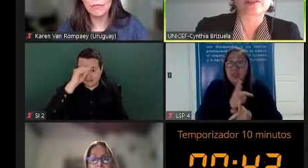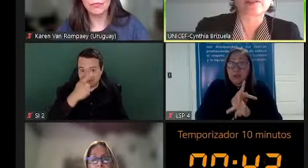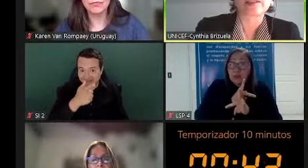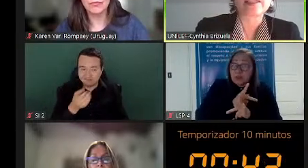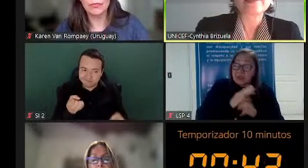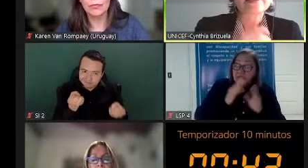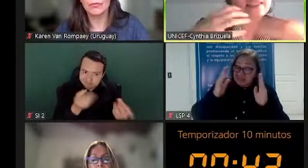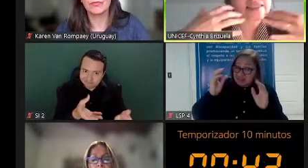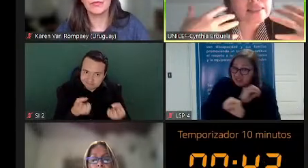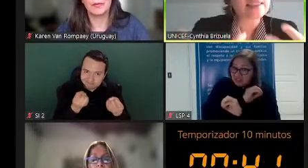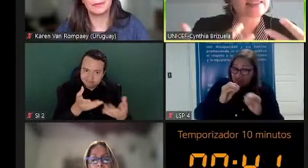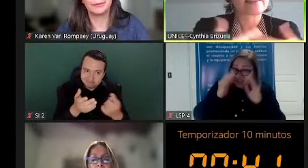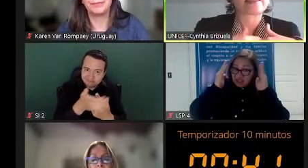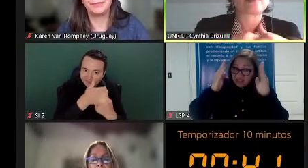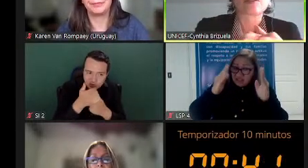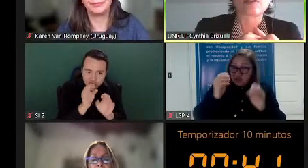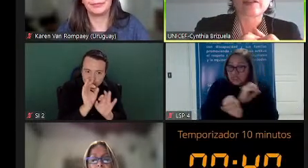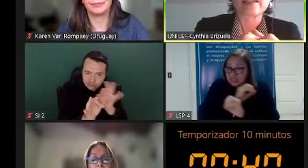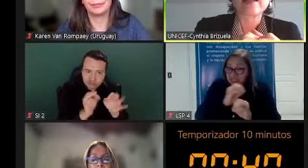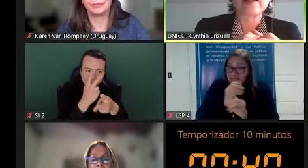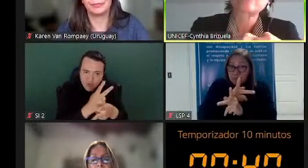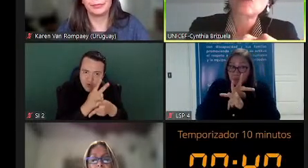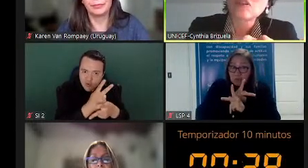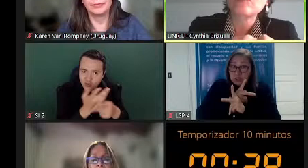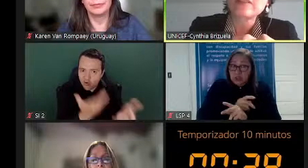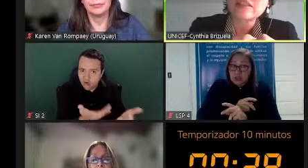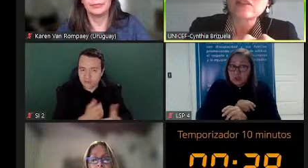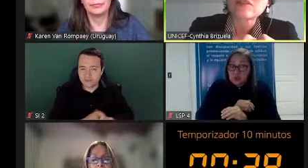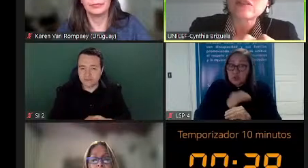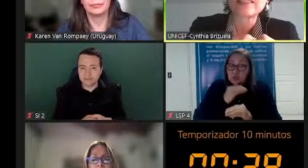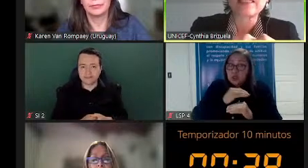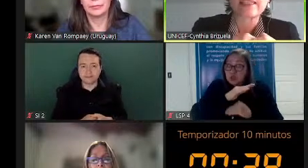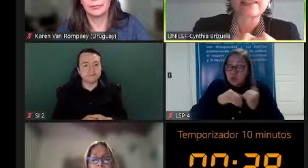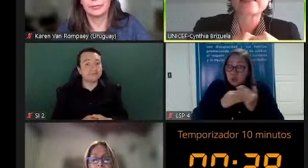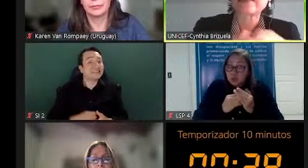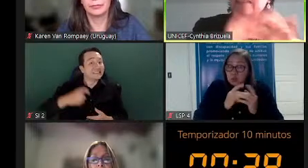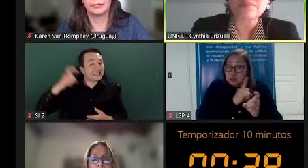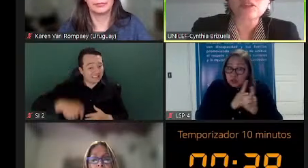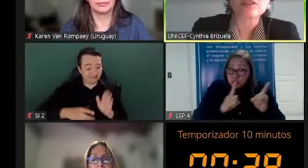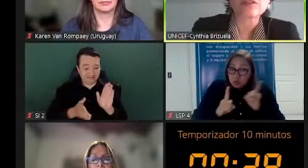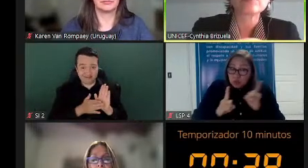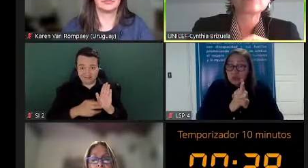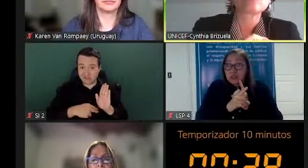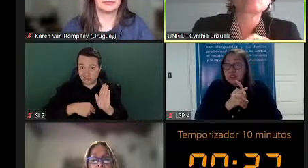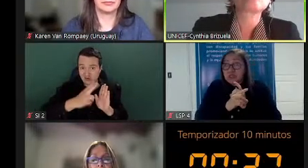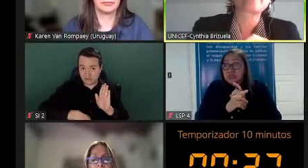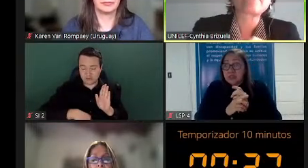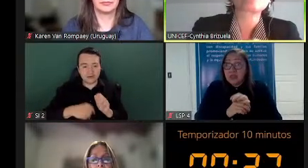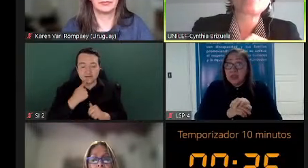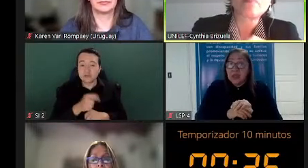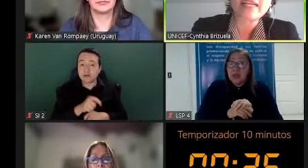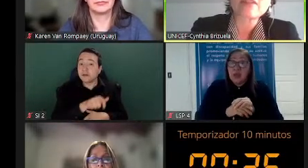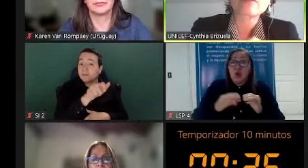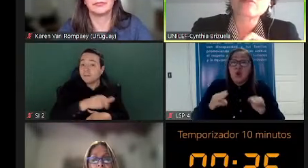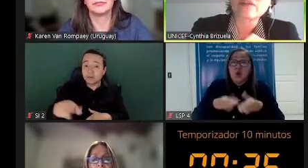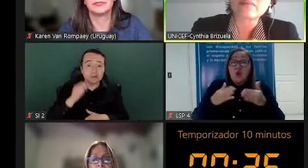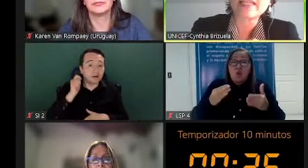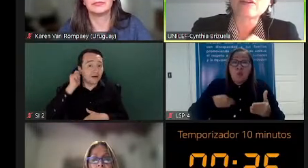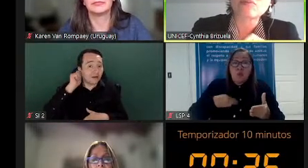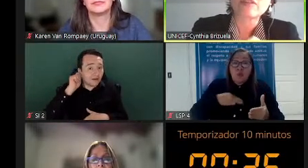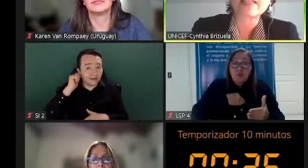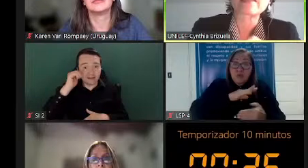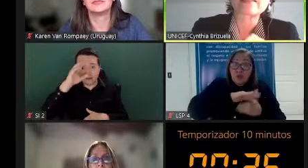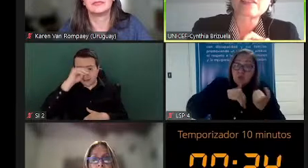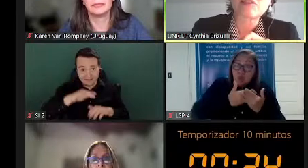as a passive receptive receivers of care and protection and it